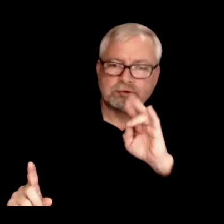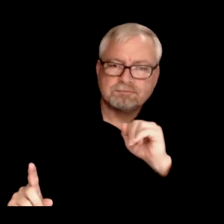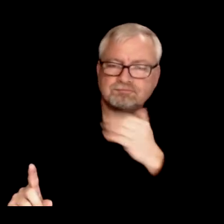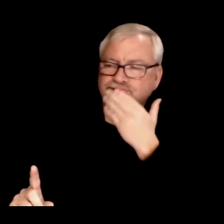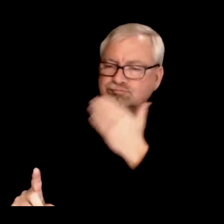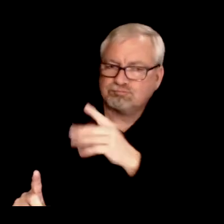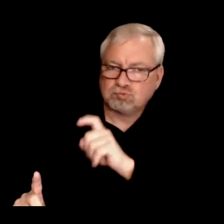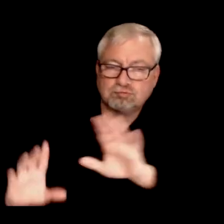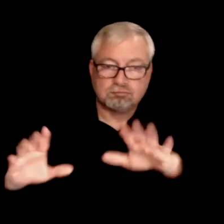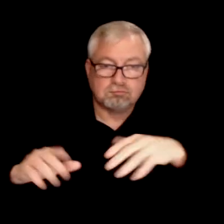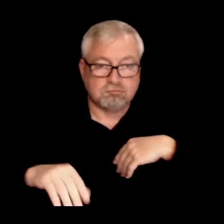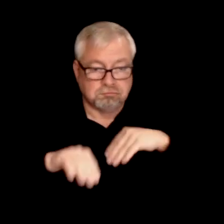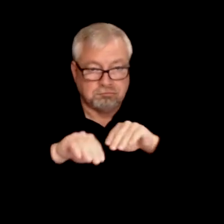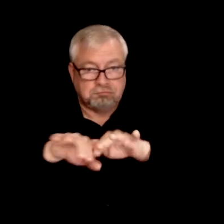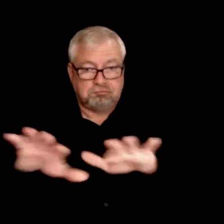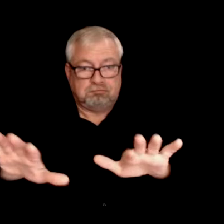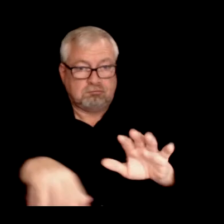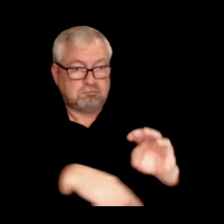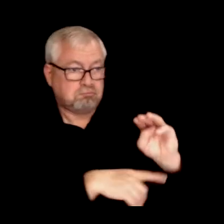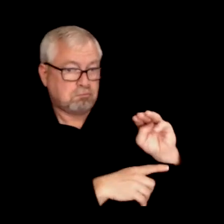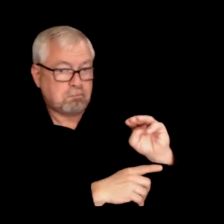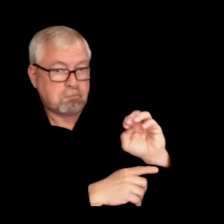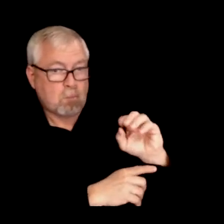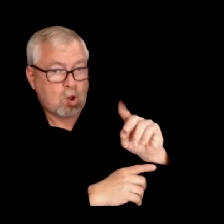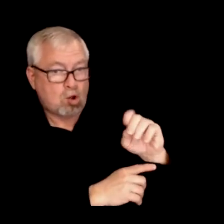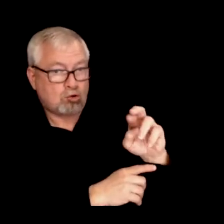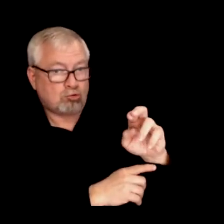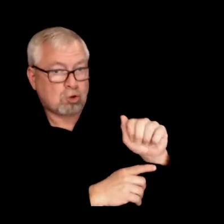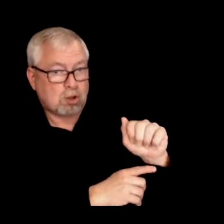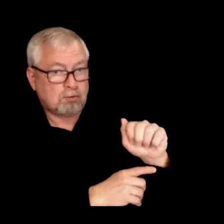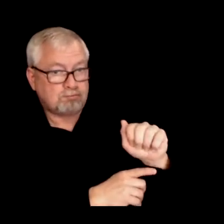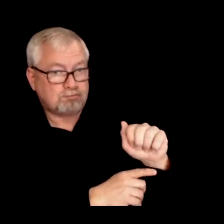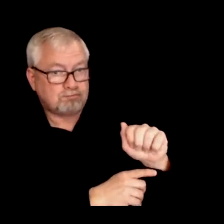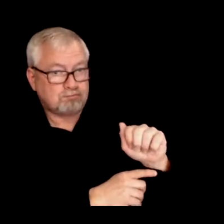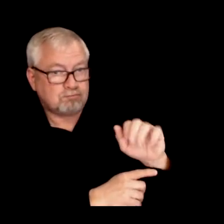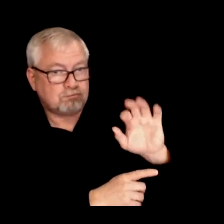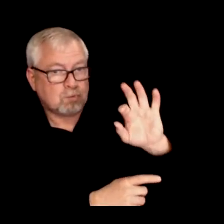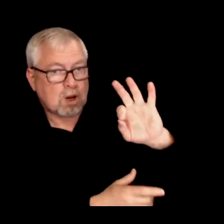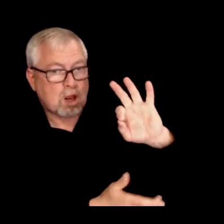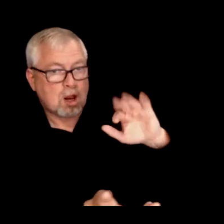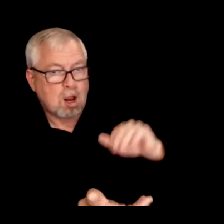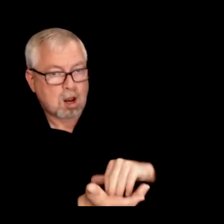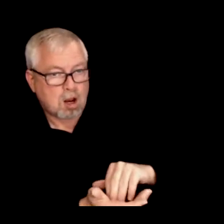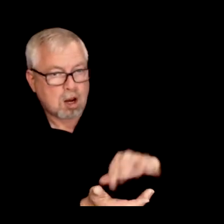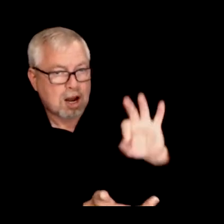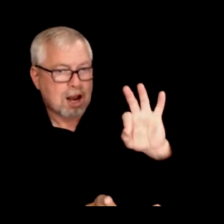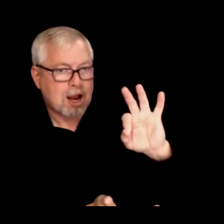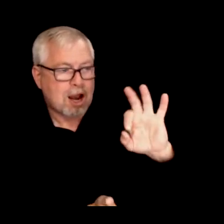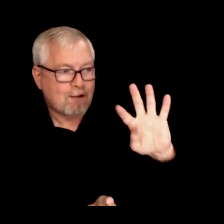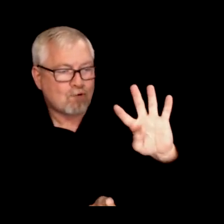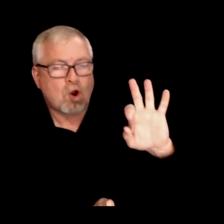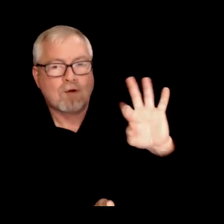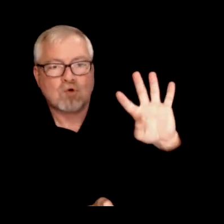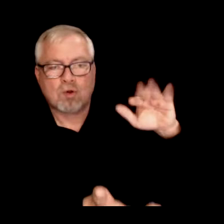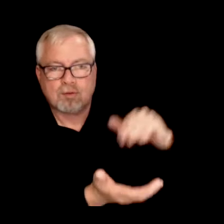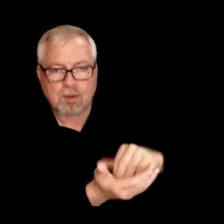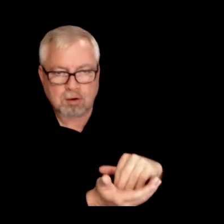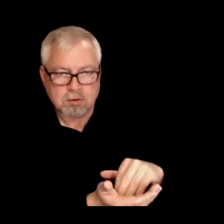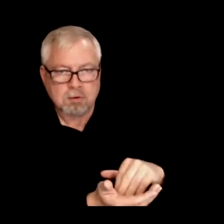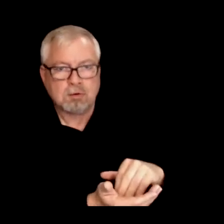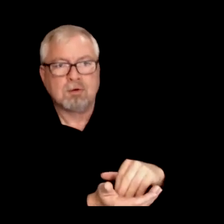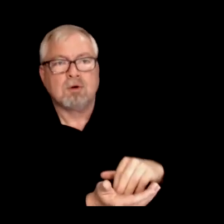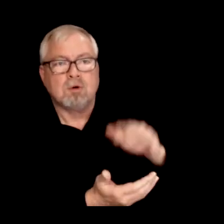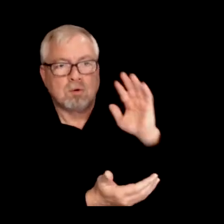Moderna vaccine, and that came in at 94,800 for the first week. And so that vaccine, in essence,